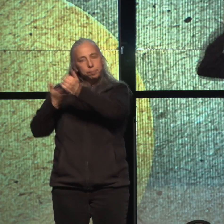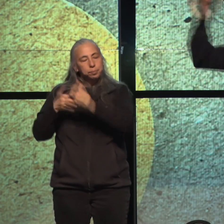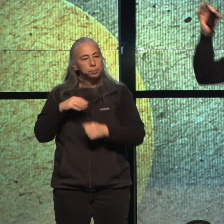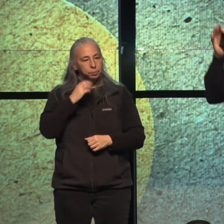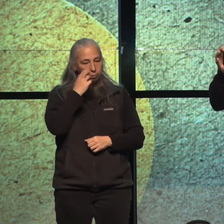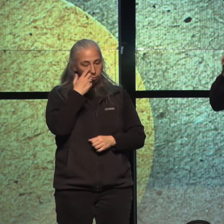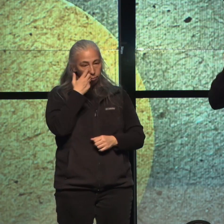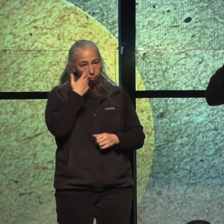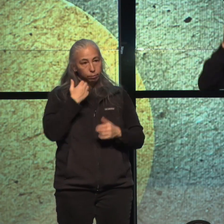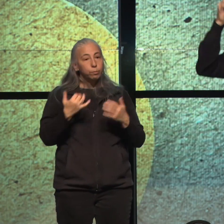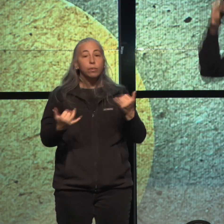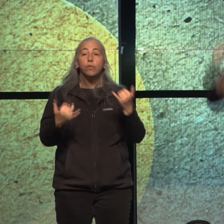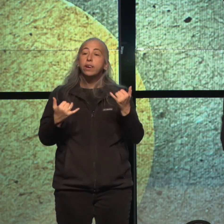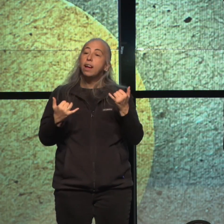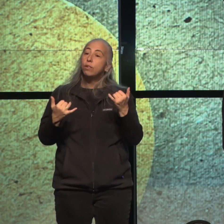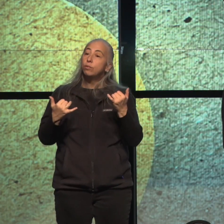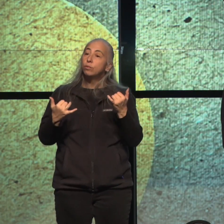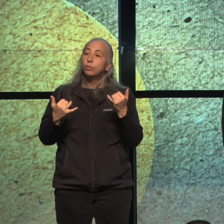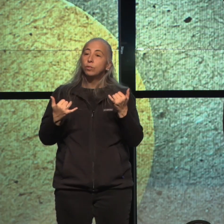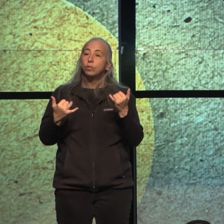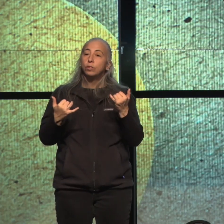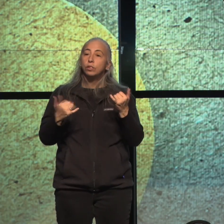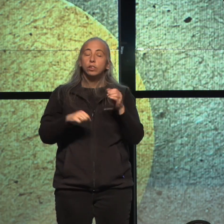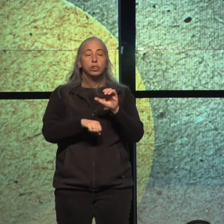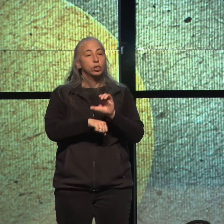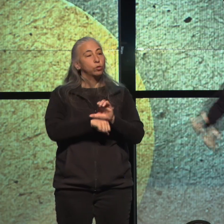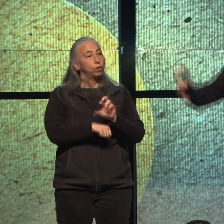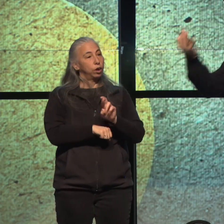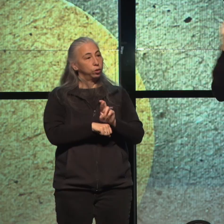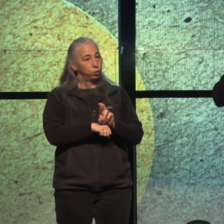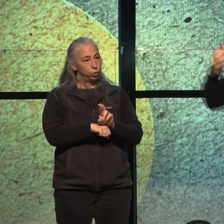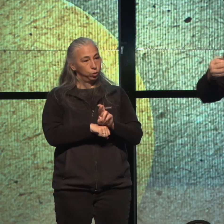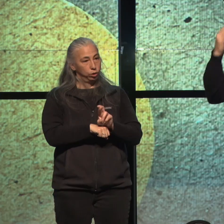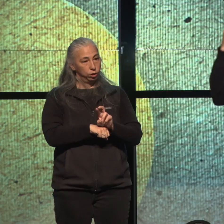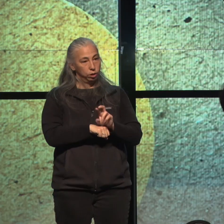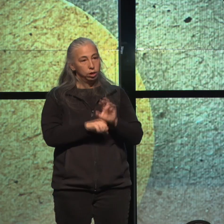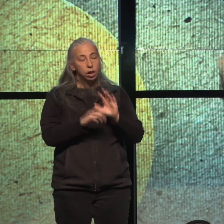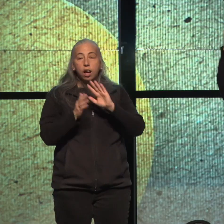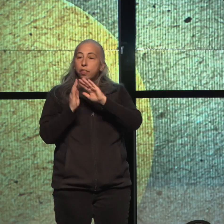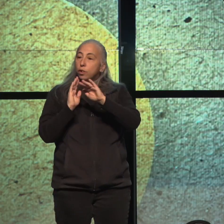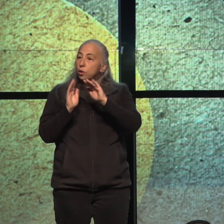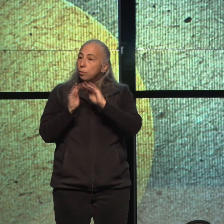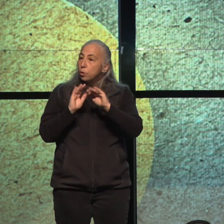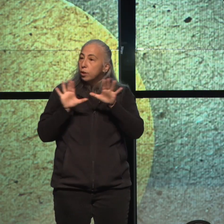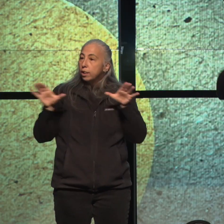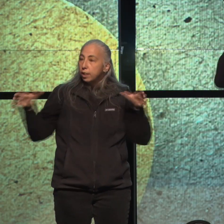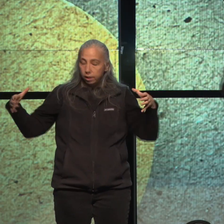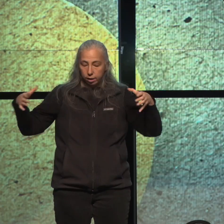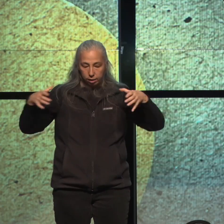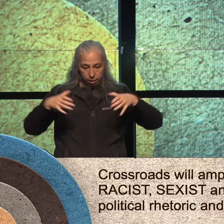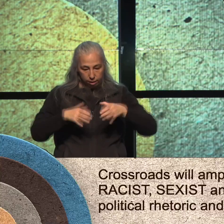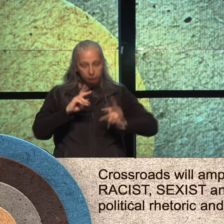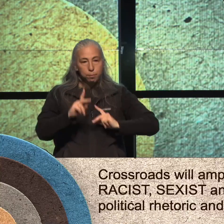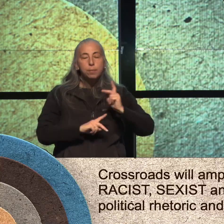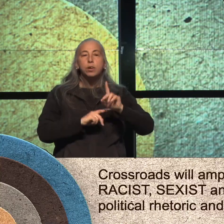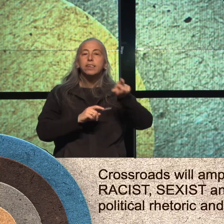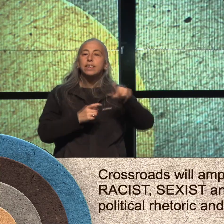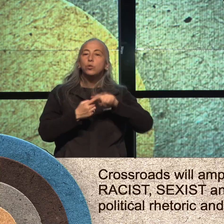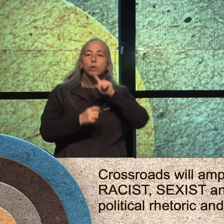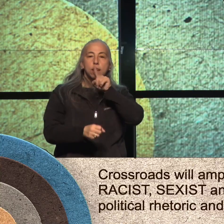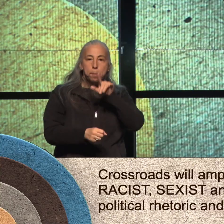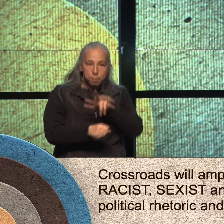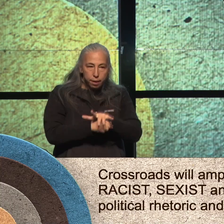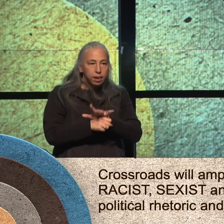say right now that we as a church, as a community of people, have to commit to